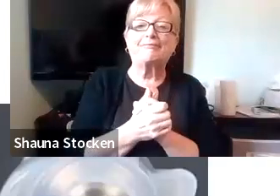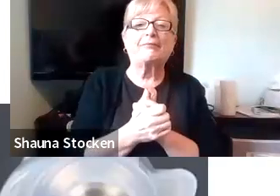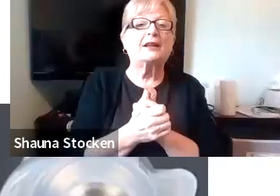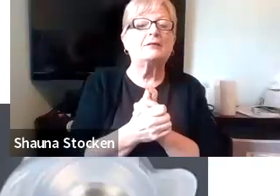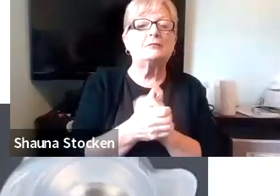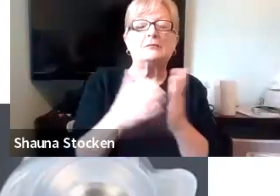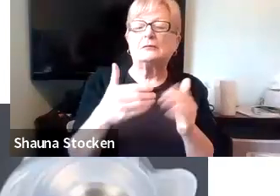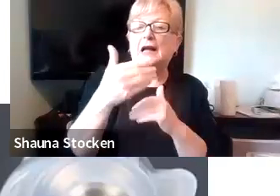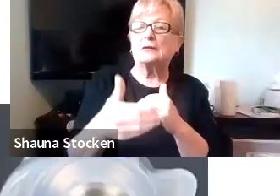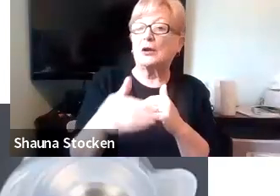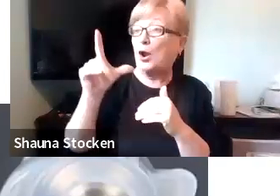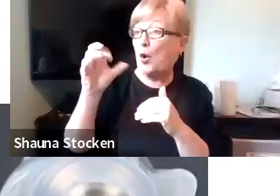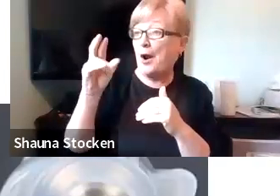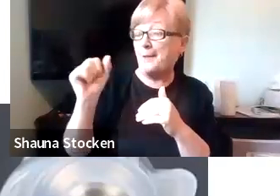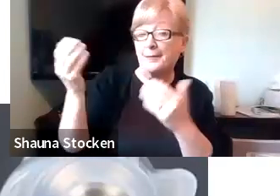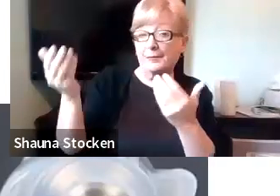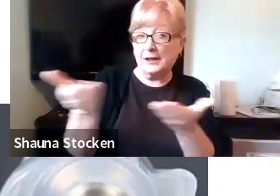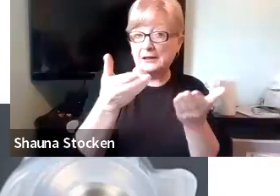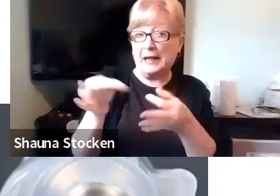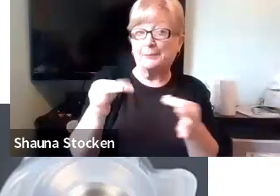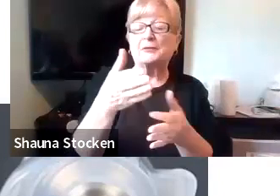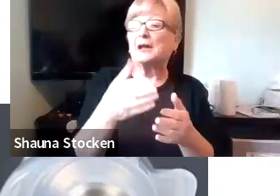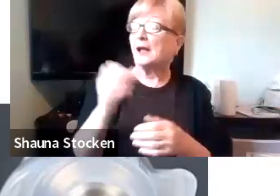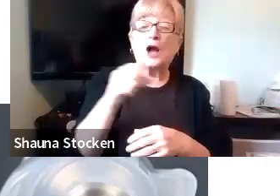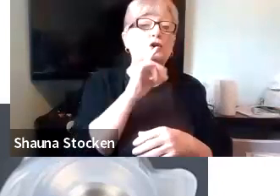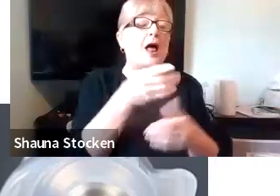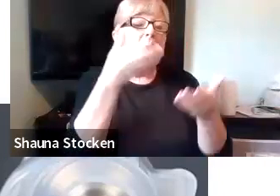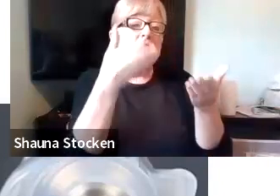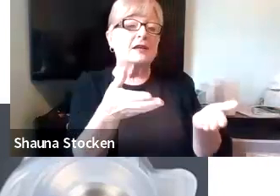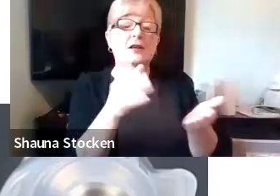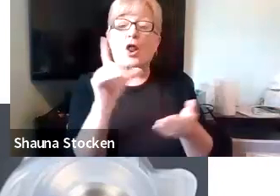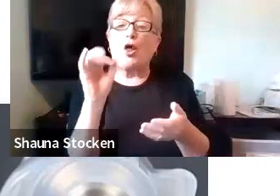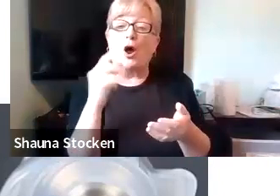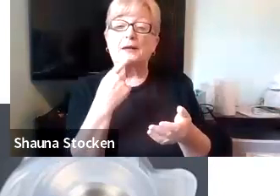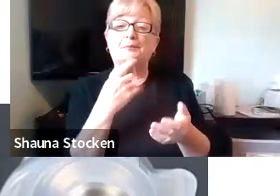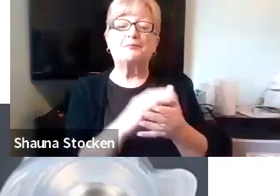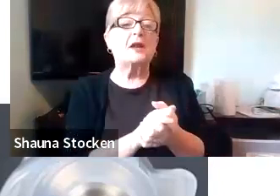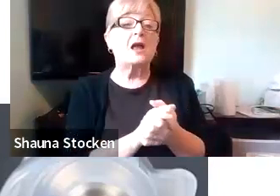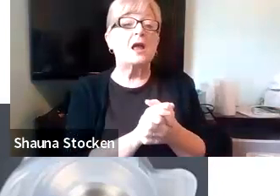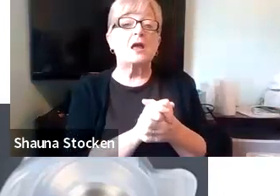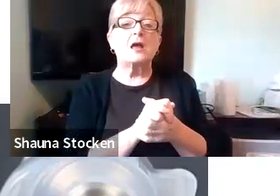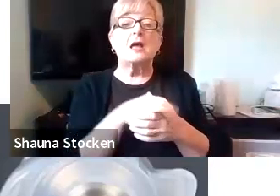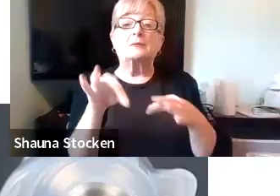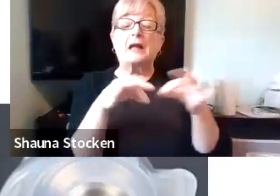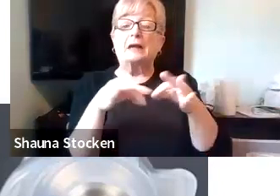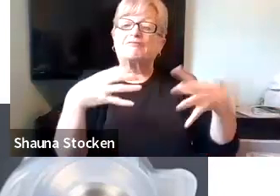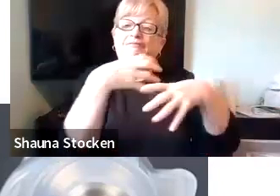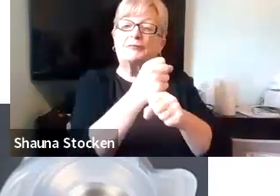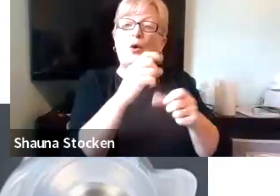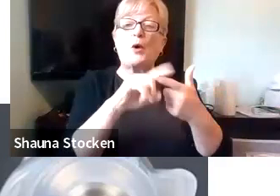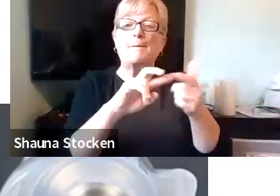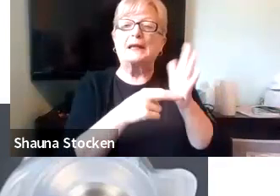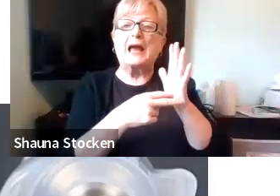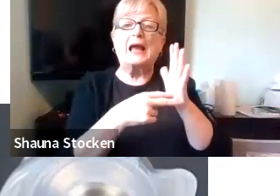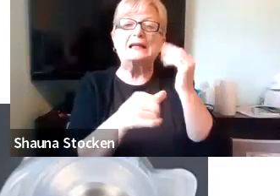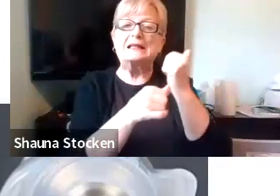Laura, do you want to cover this one? Yeah. So we want to start out with just talking a little bit about what assistive technology is and